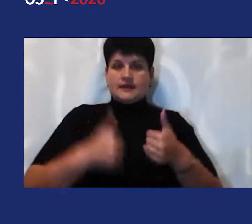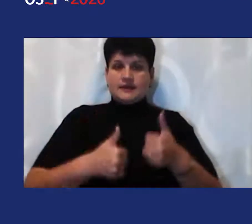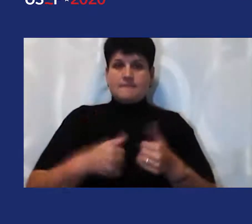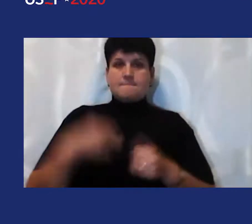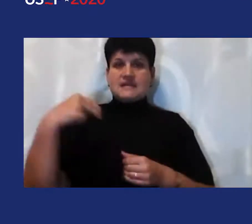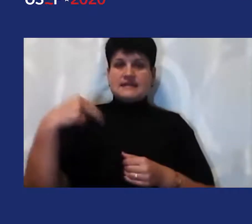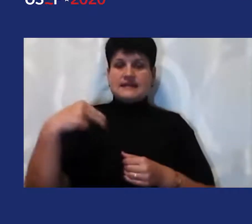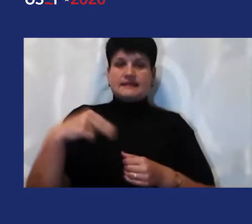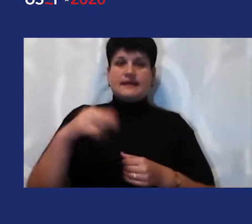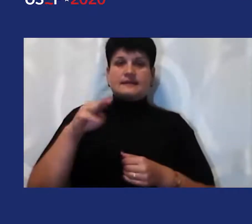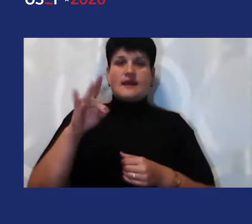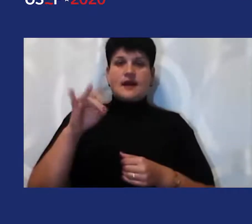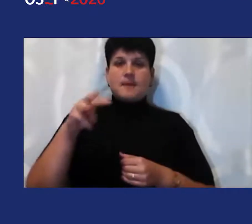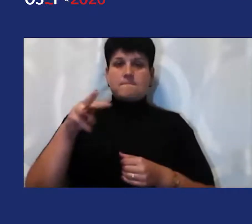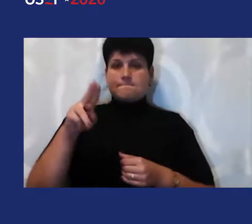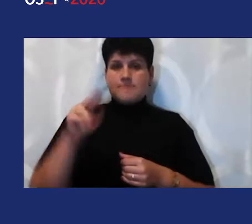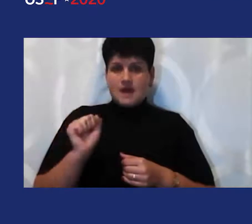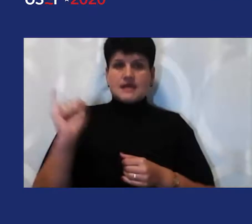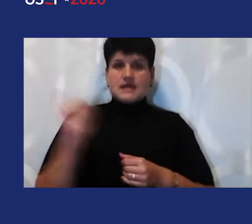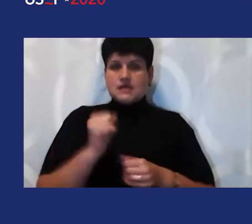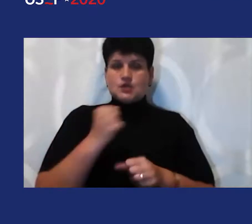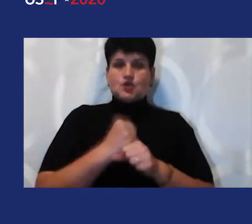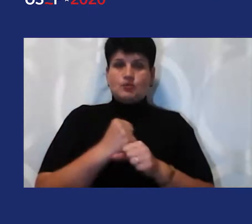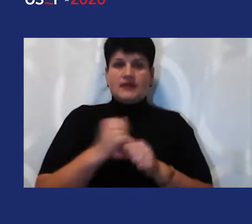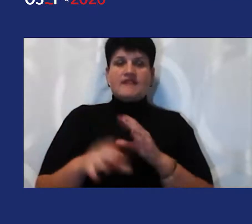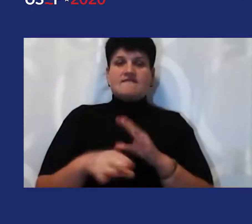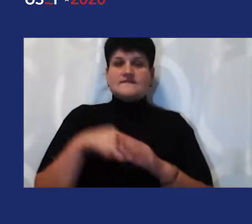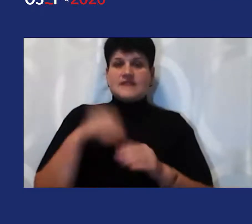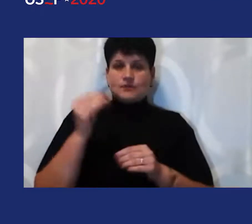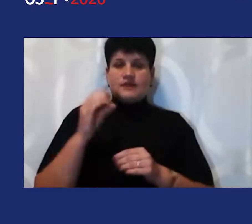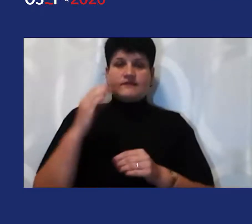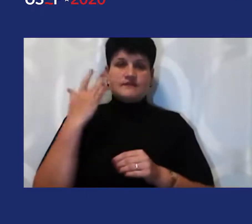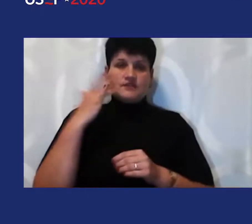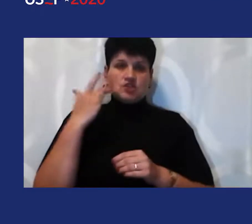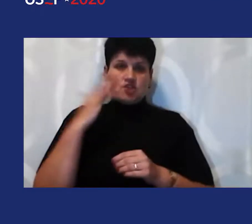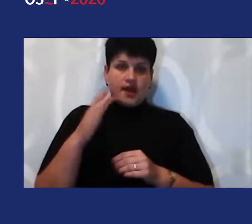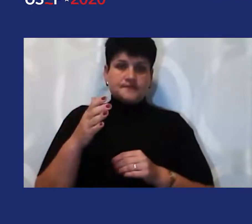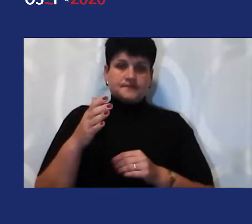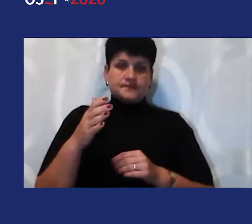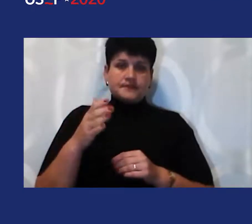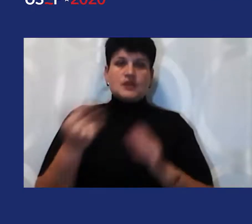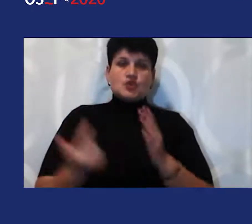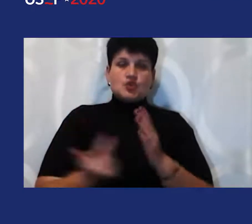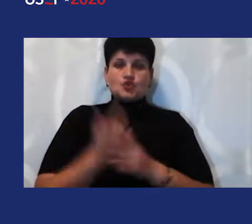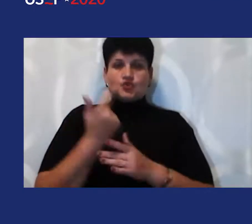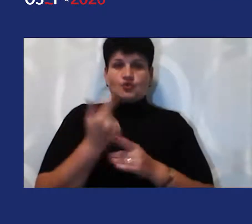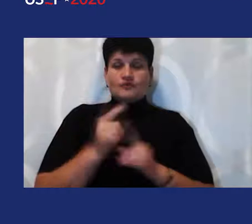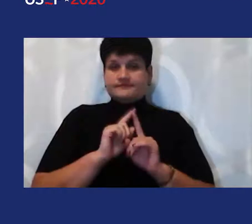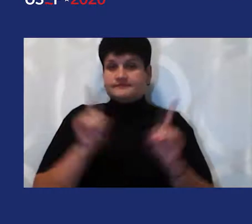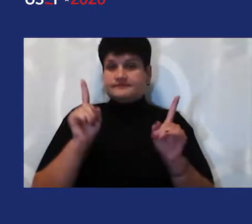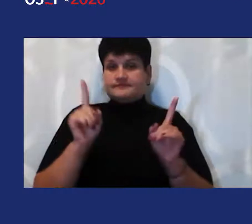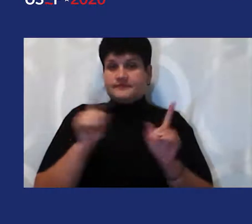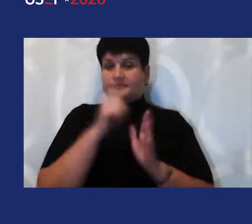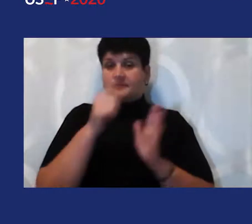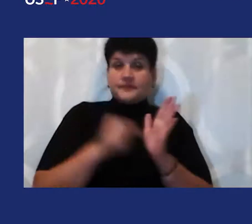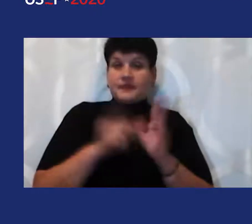we heard that the pandemic did affect the incumbent president's